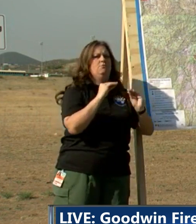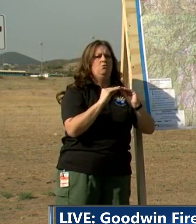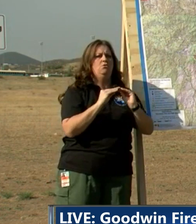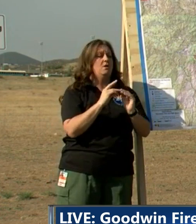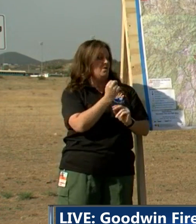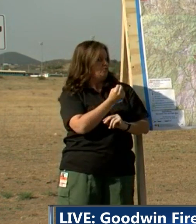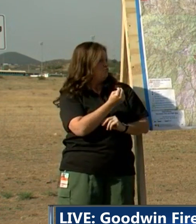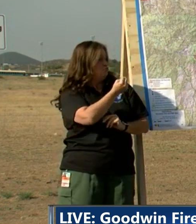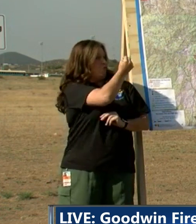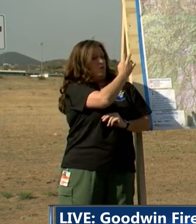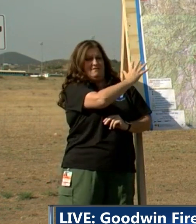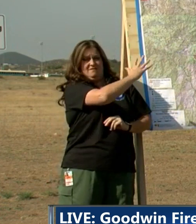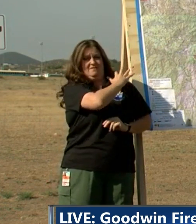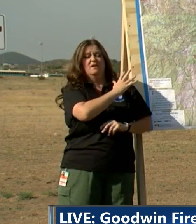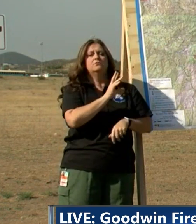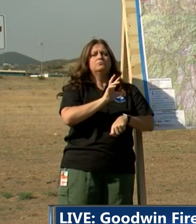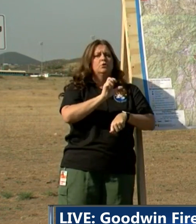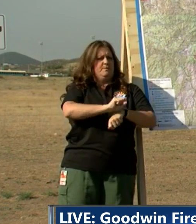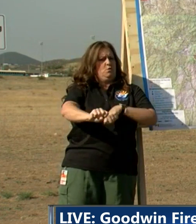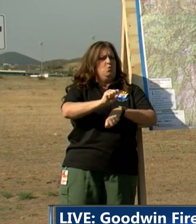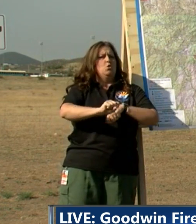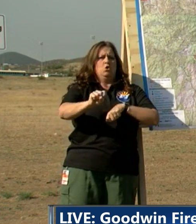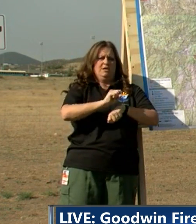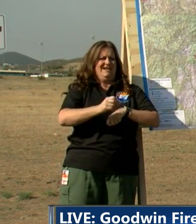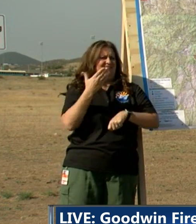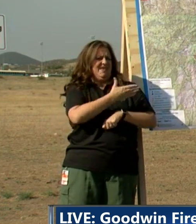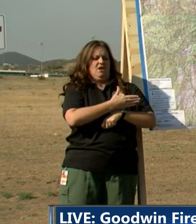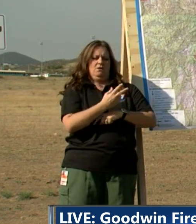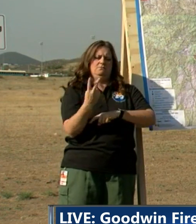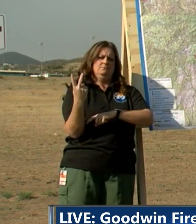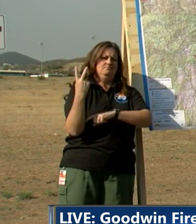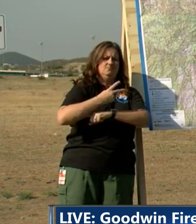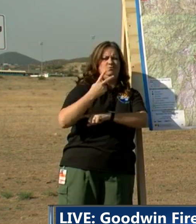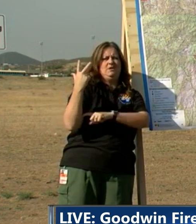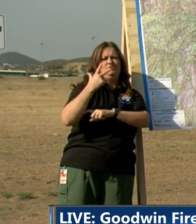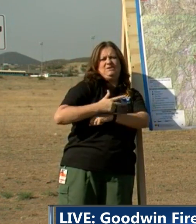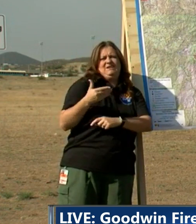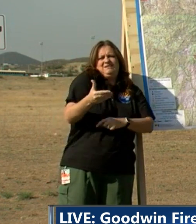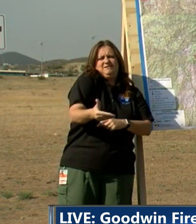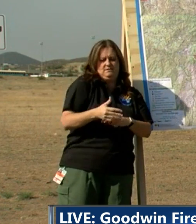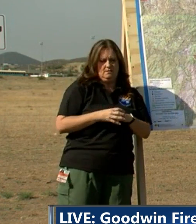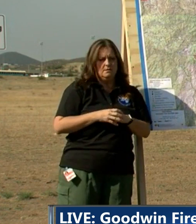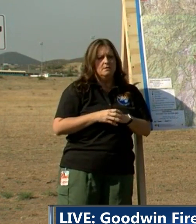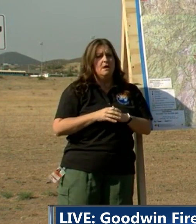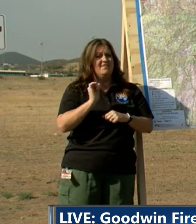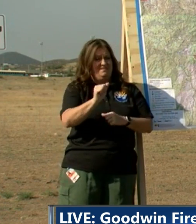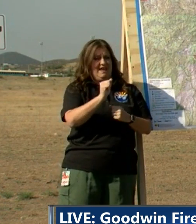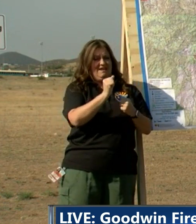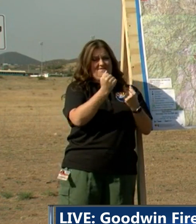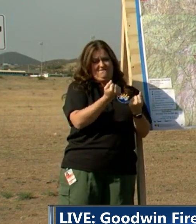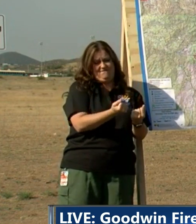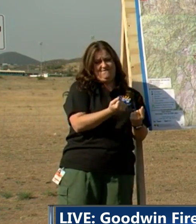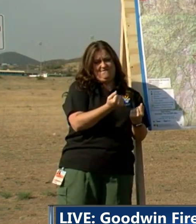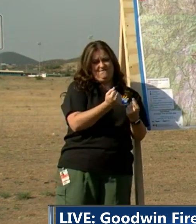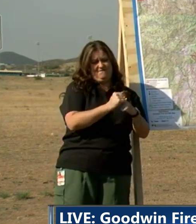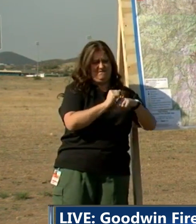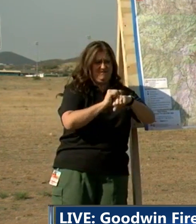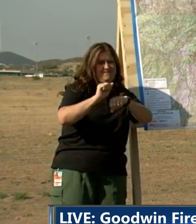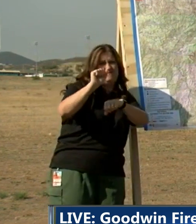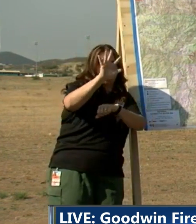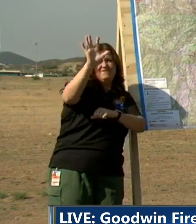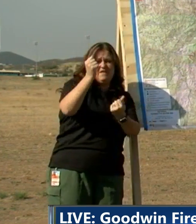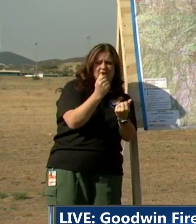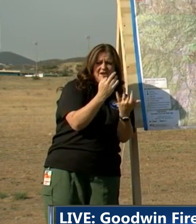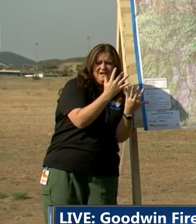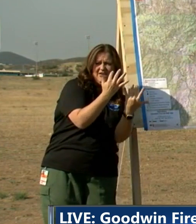north side, that's where some of the work will be done for the next couple days. That fire did back down through that